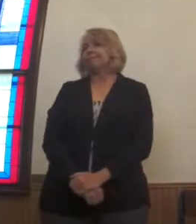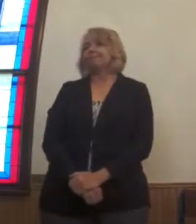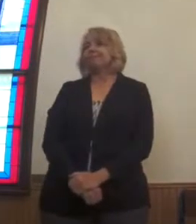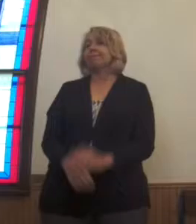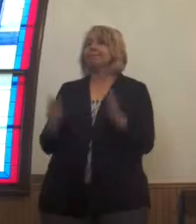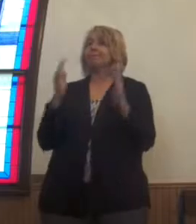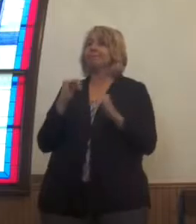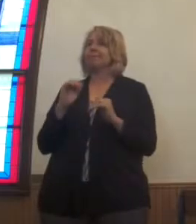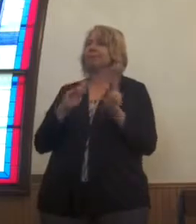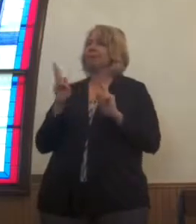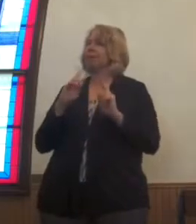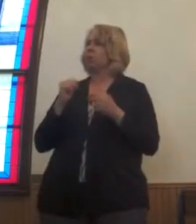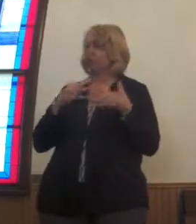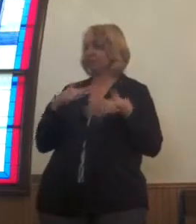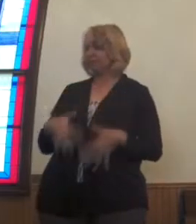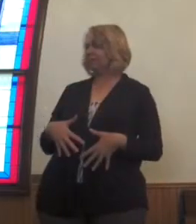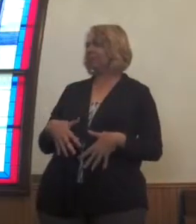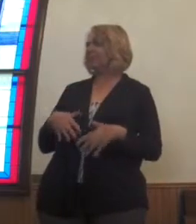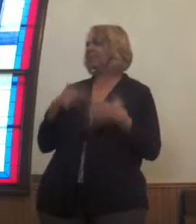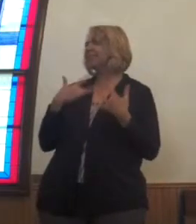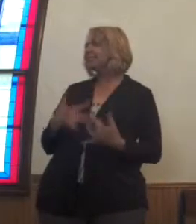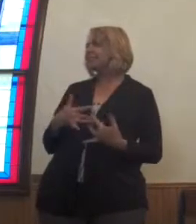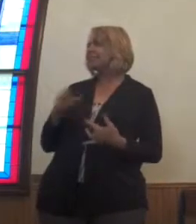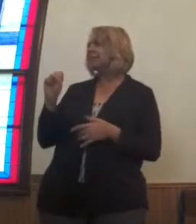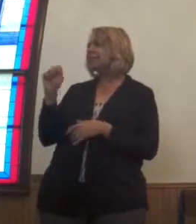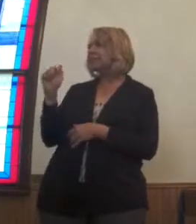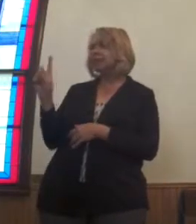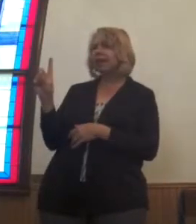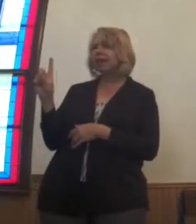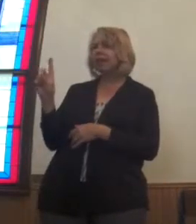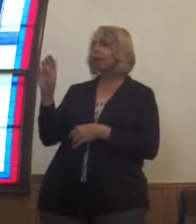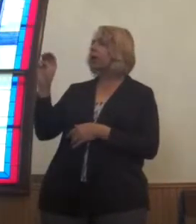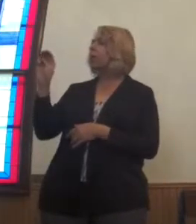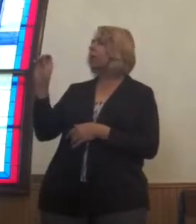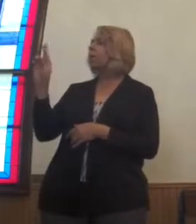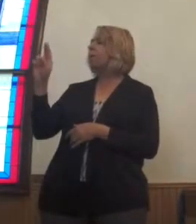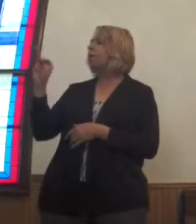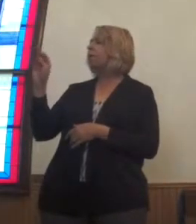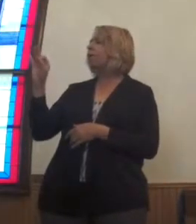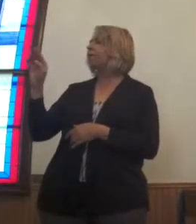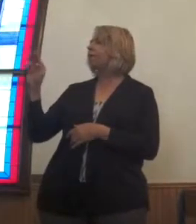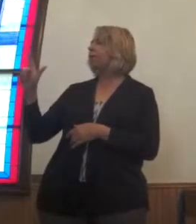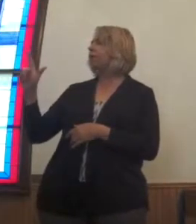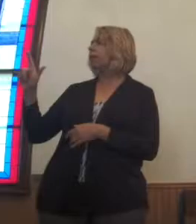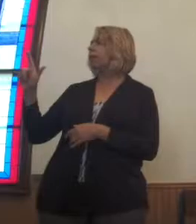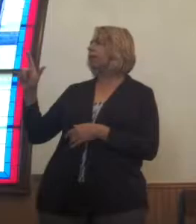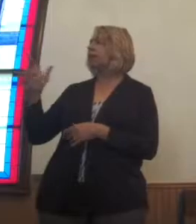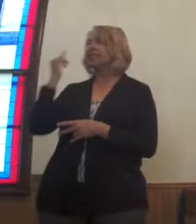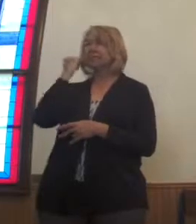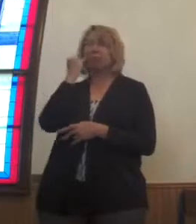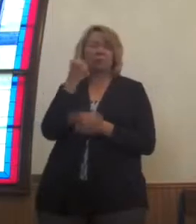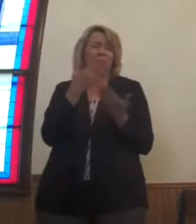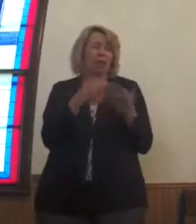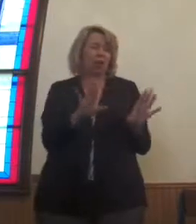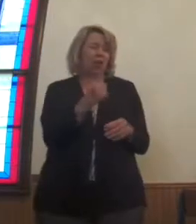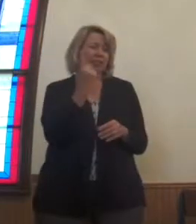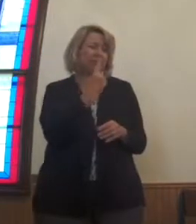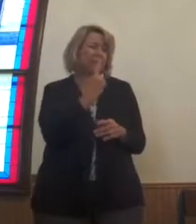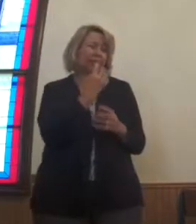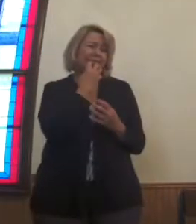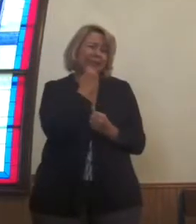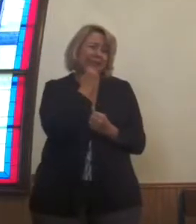The mournful. So we heard, you're blessed when you feel you've lost what is most dear to you. Only